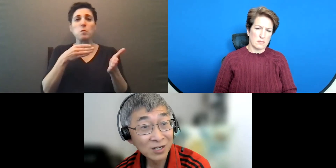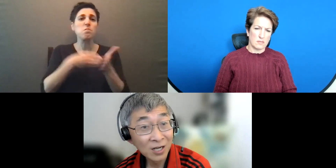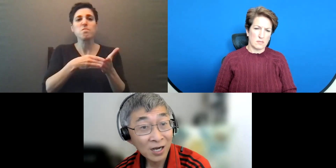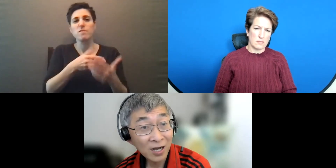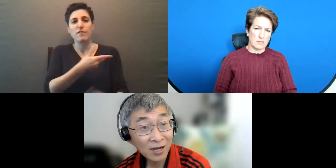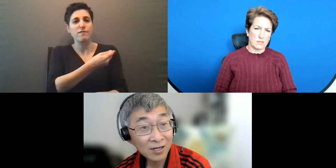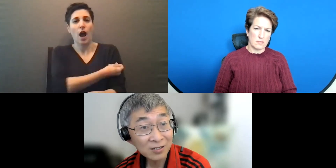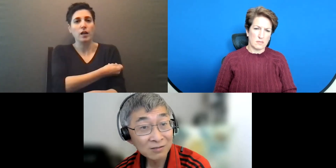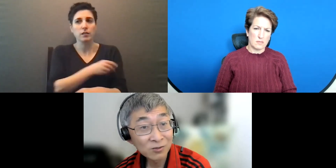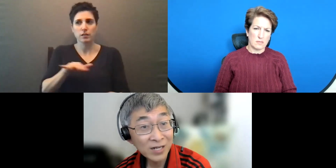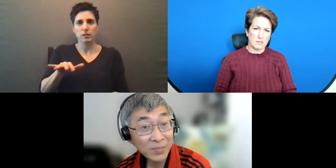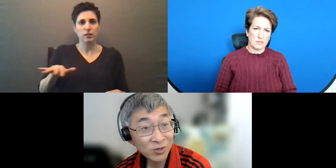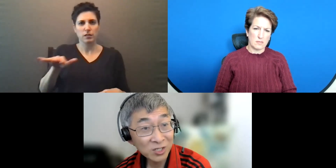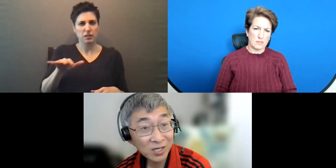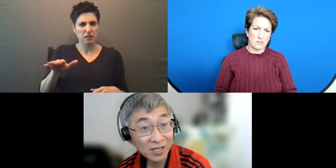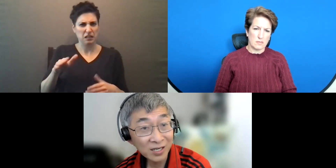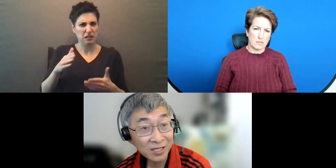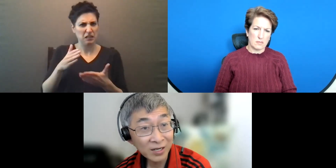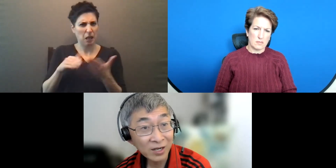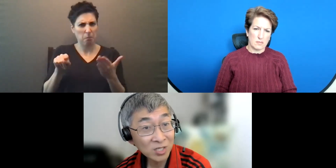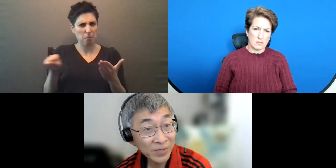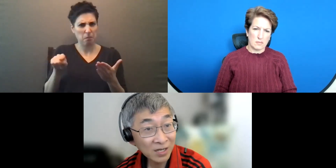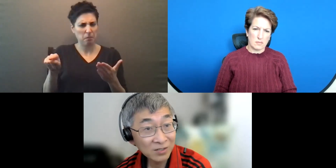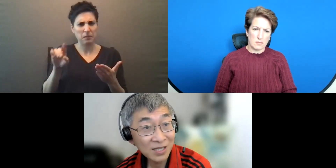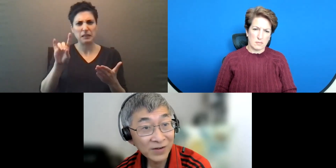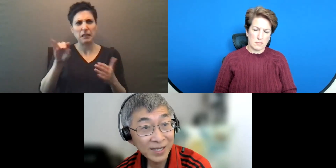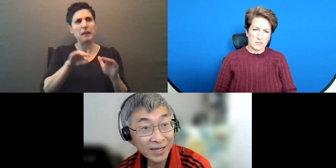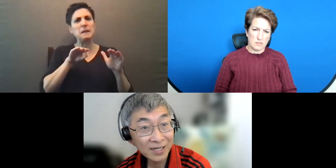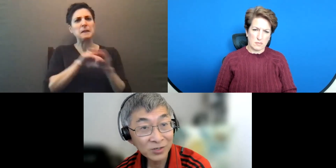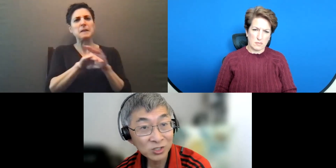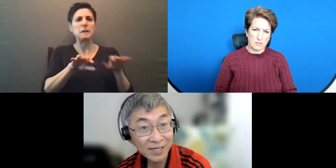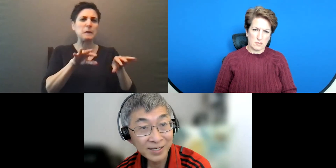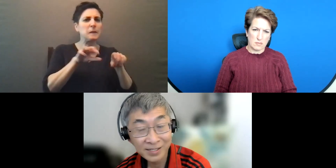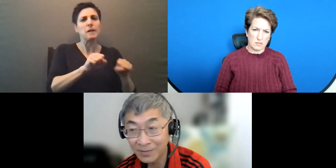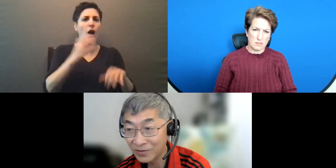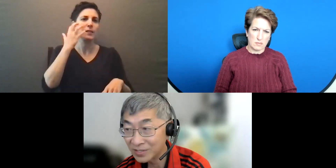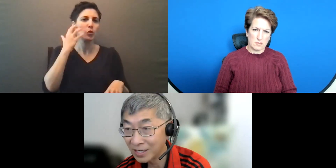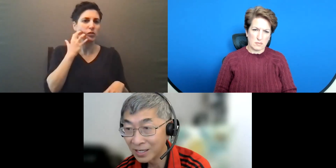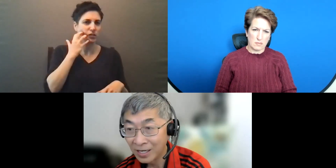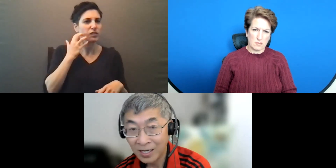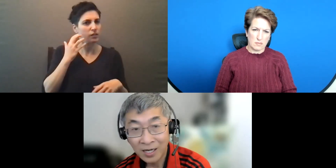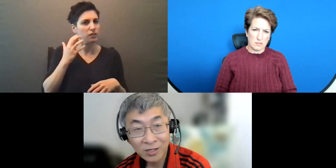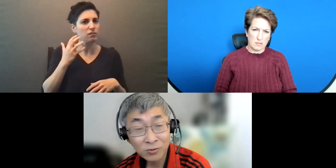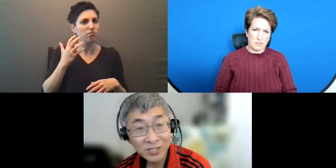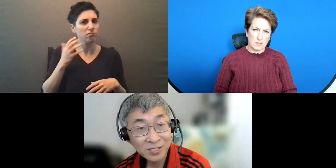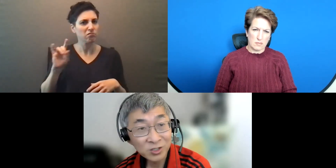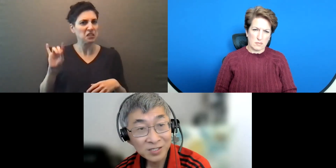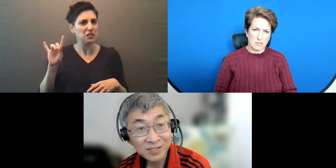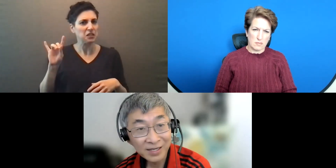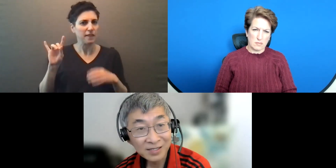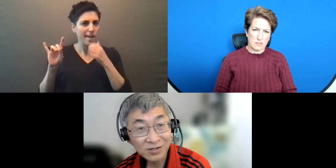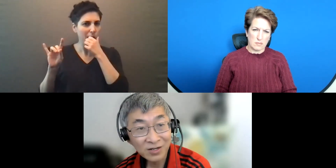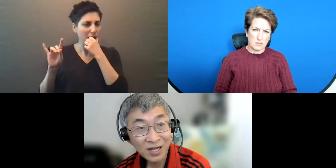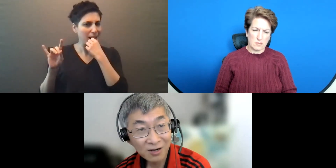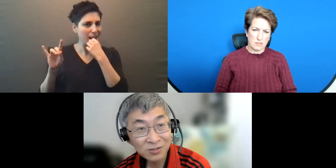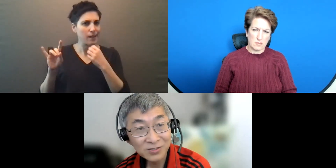to do demonstration in hospitals, stuff like that, which I think some of the jurisdictions